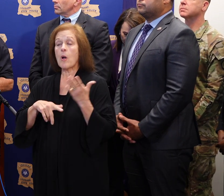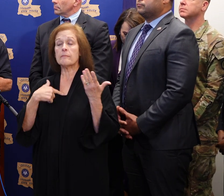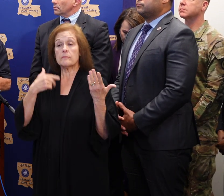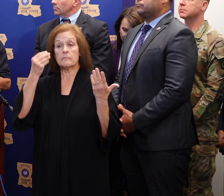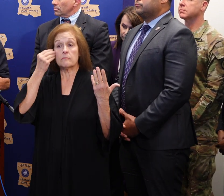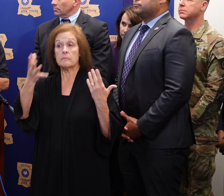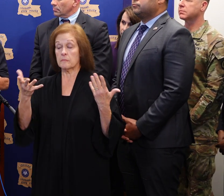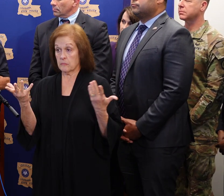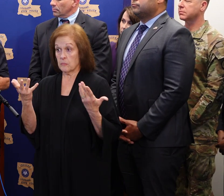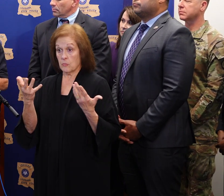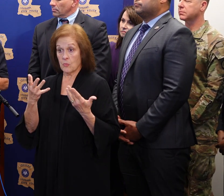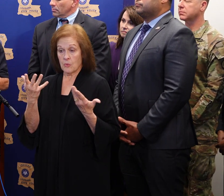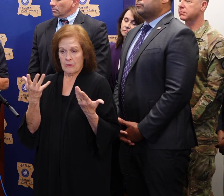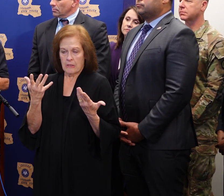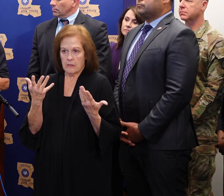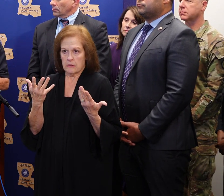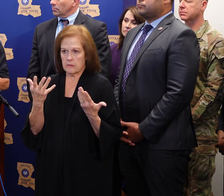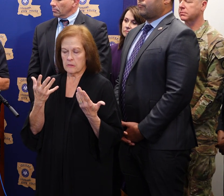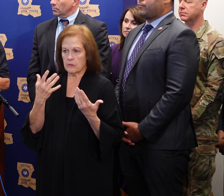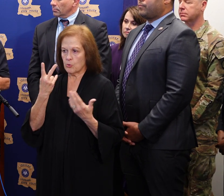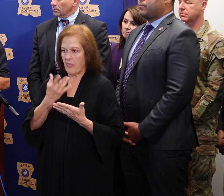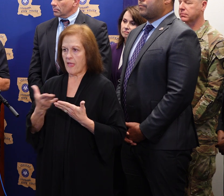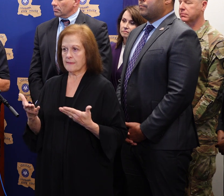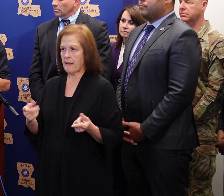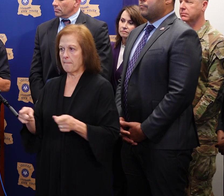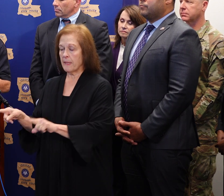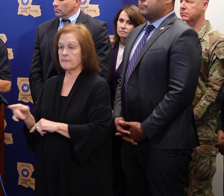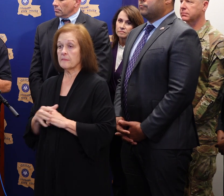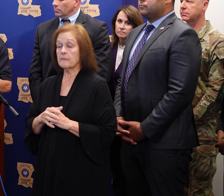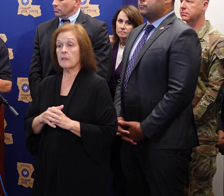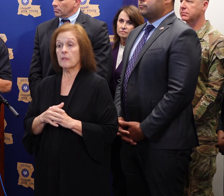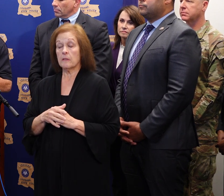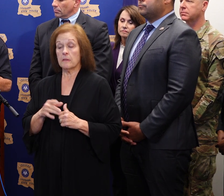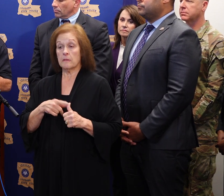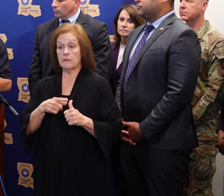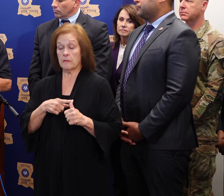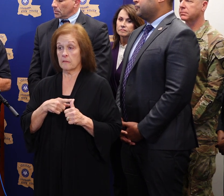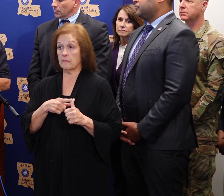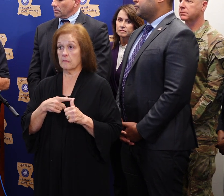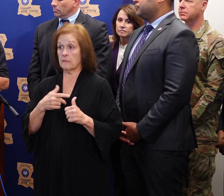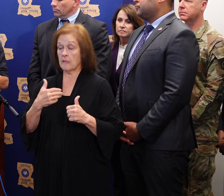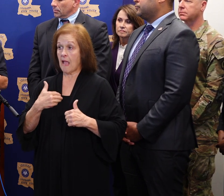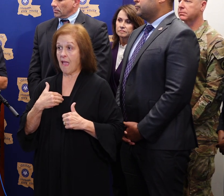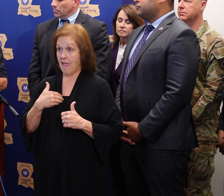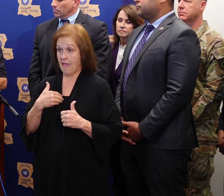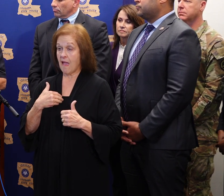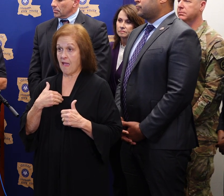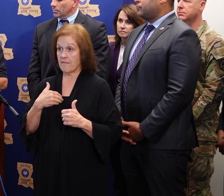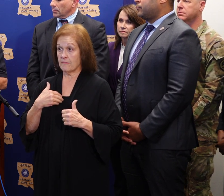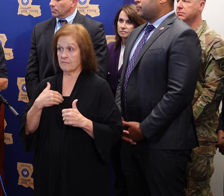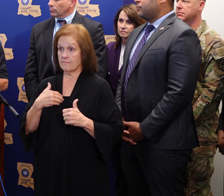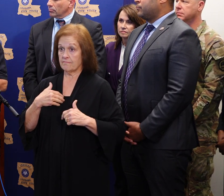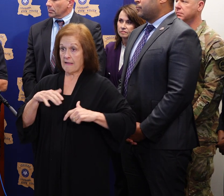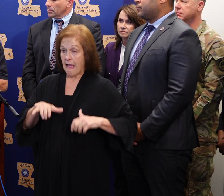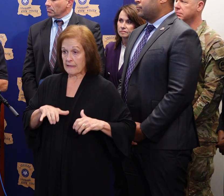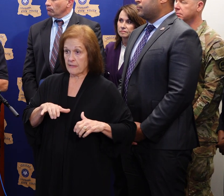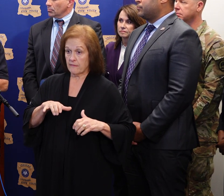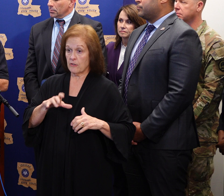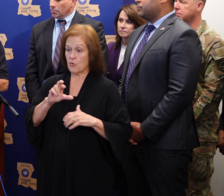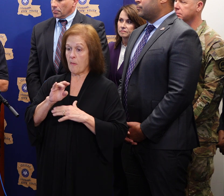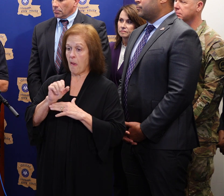in this city and this state is twofold. We've got an active criminal investigation going